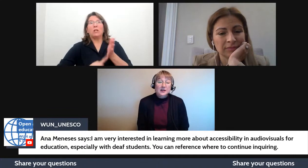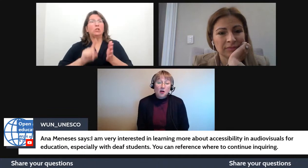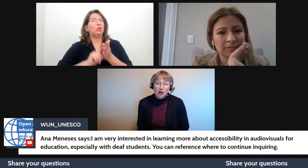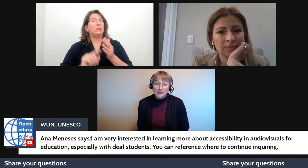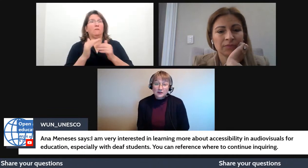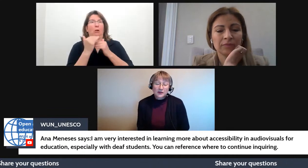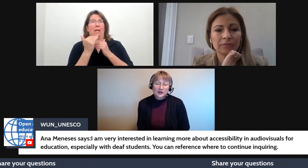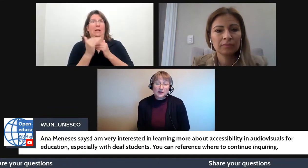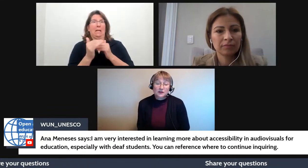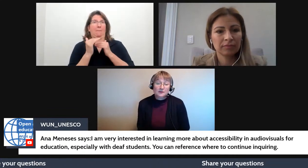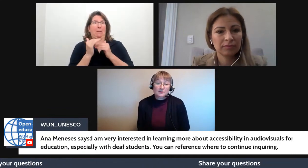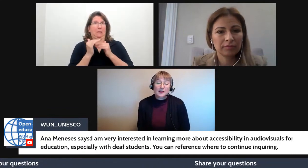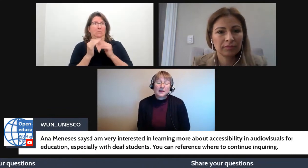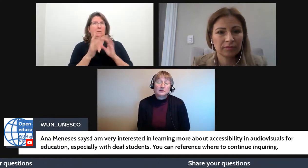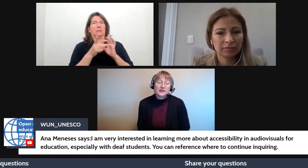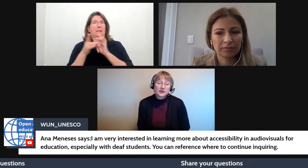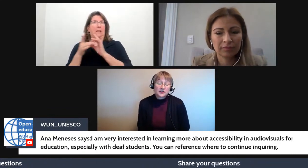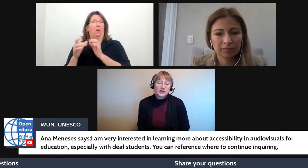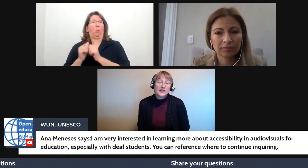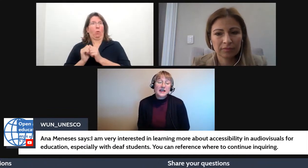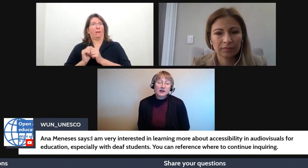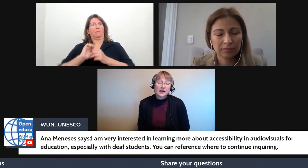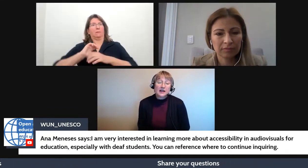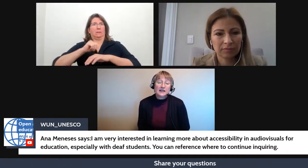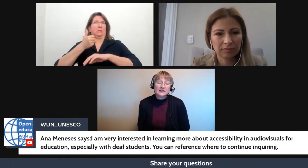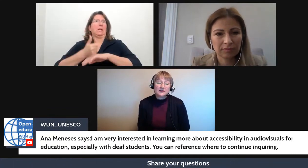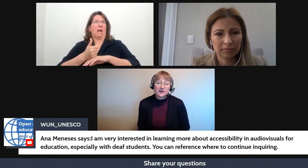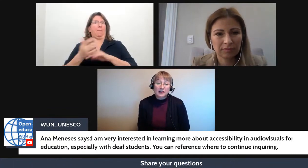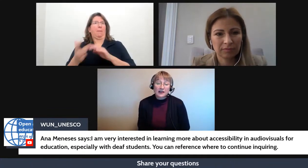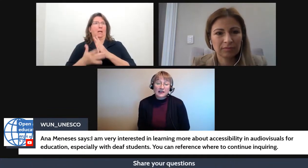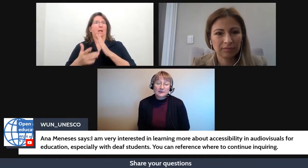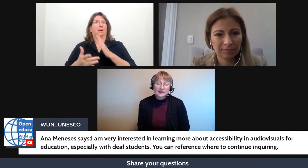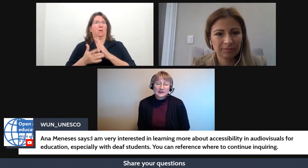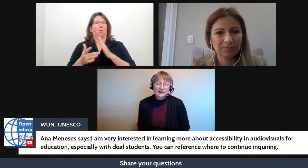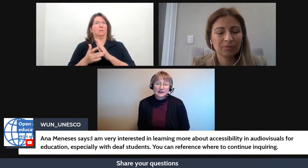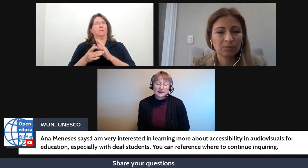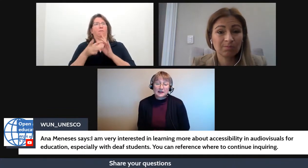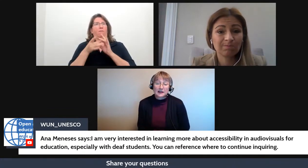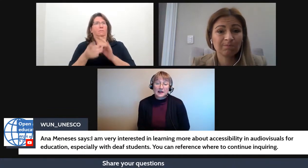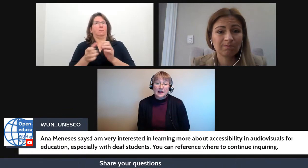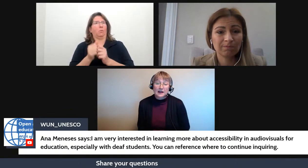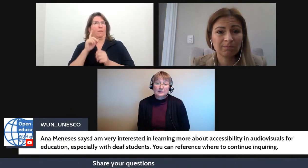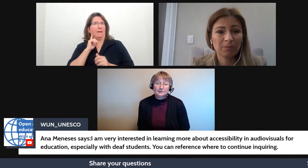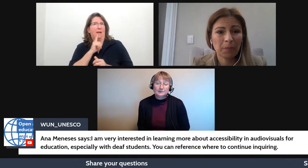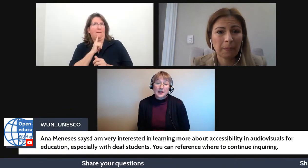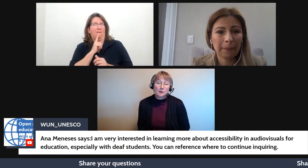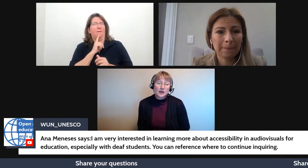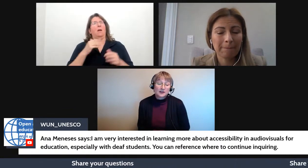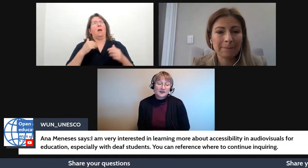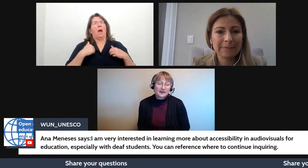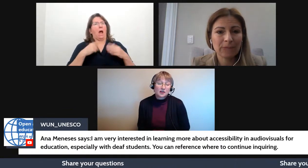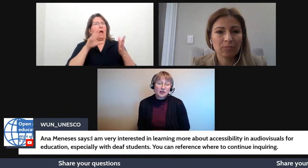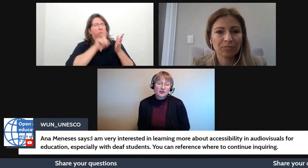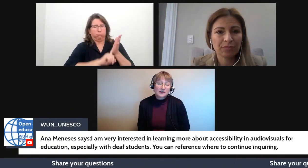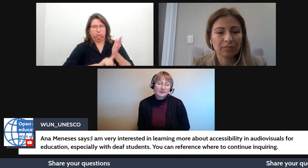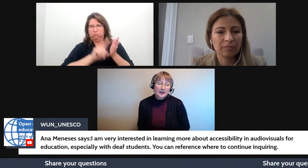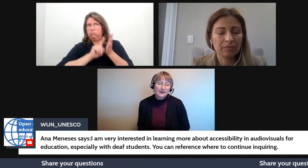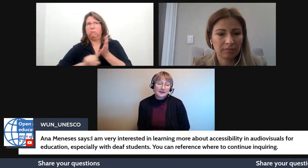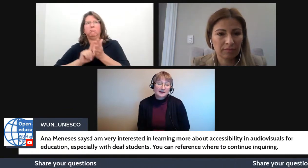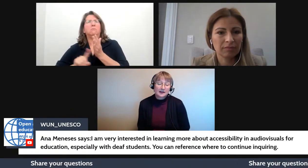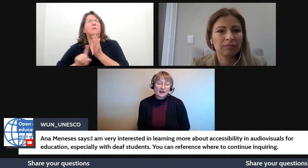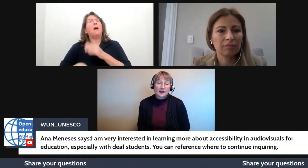Well, to be honest with you, the research in the area is very limited, and we are